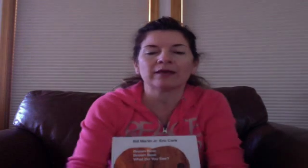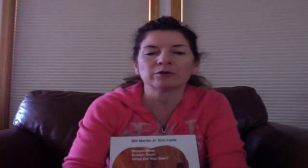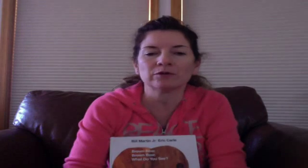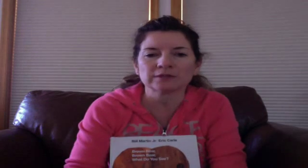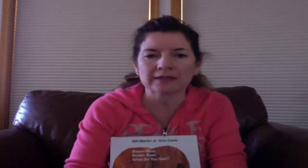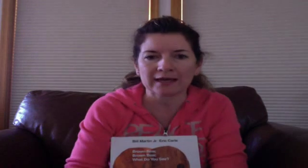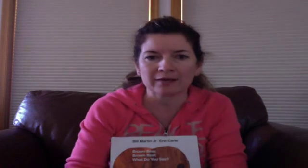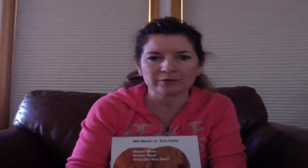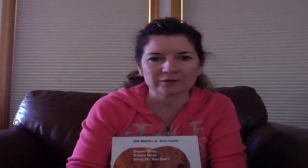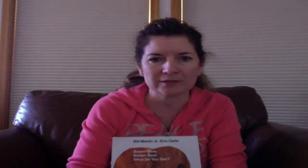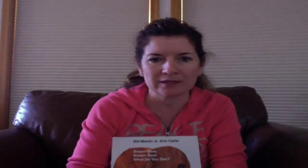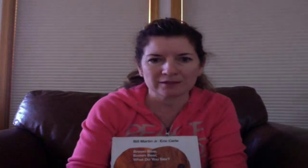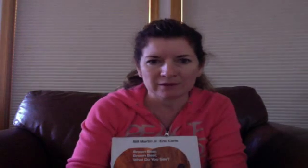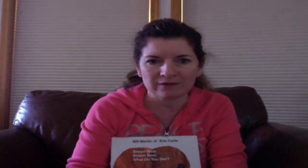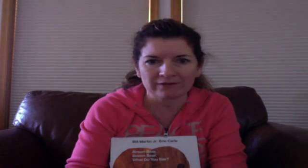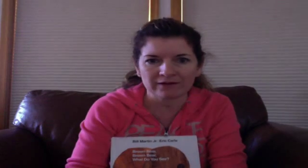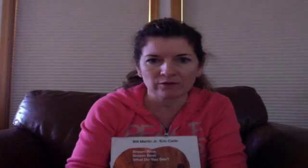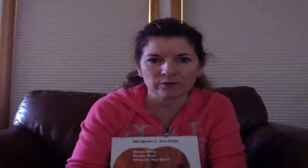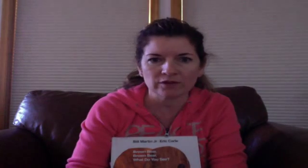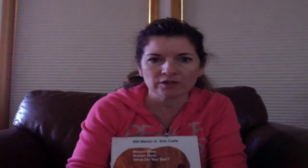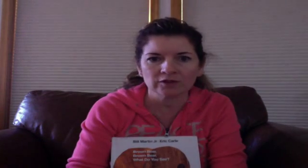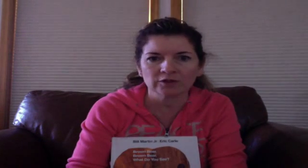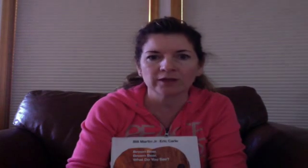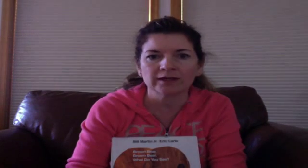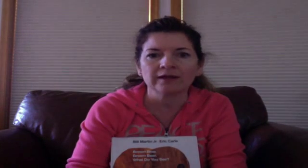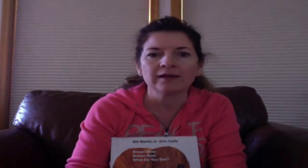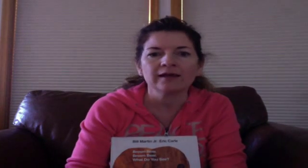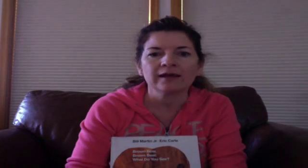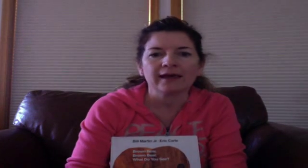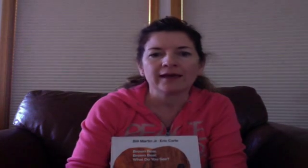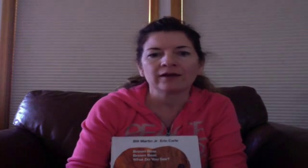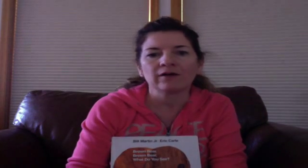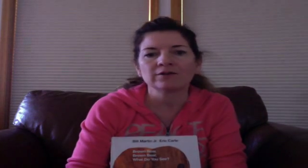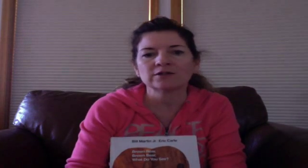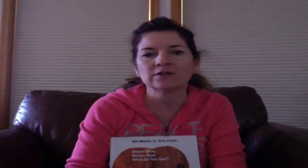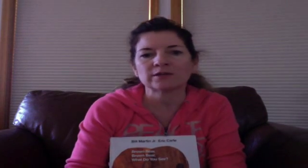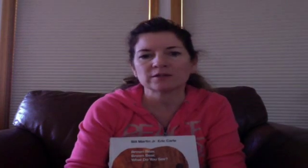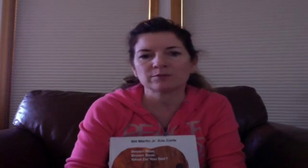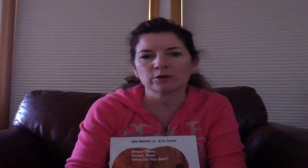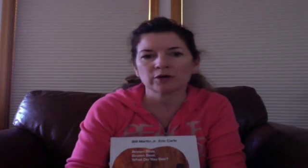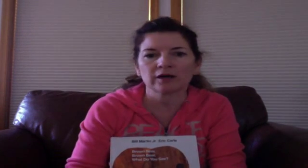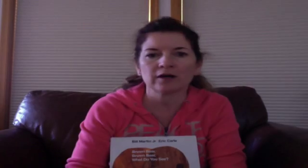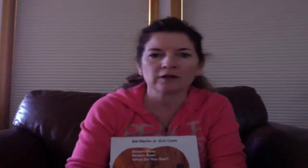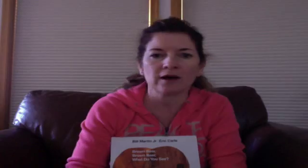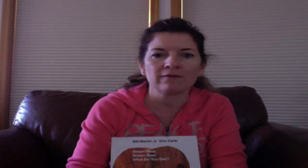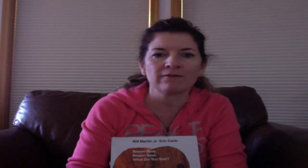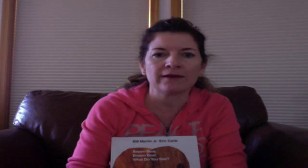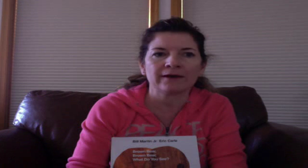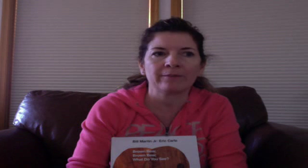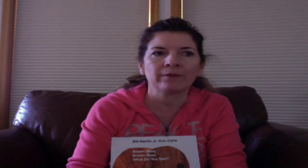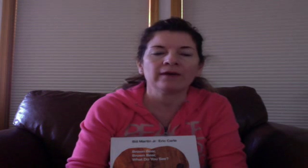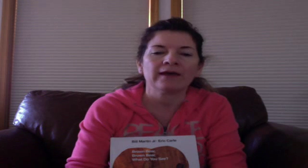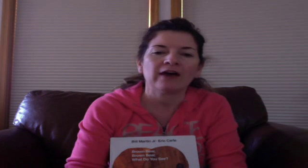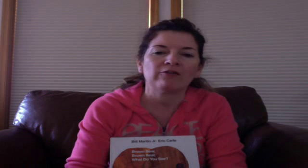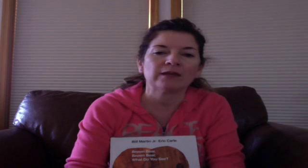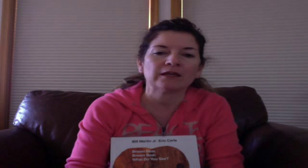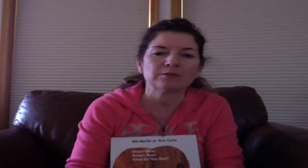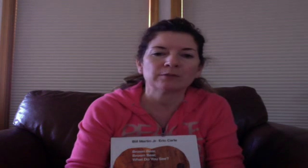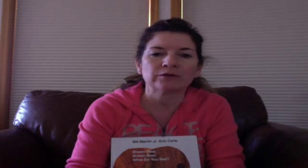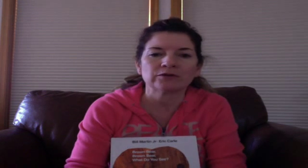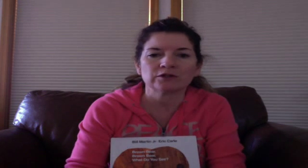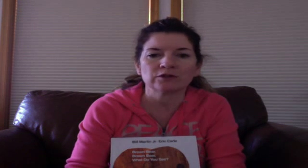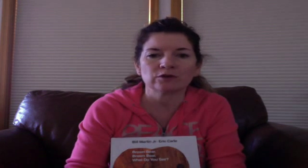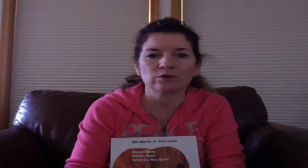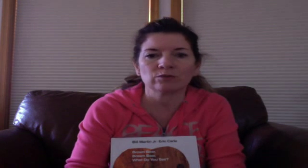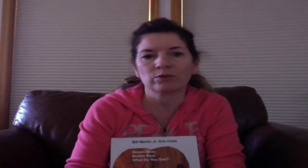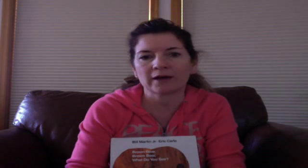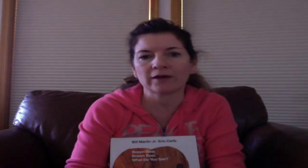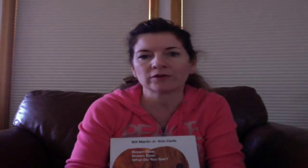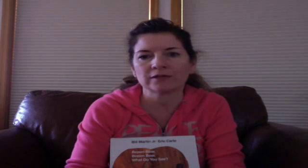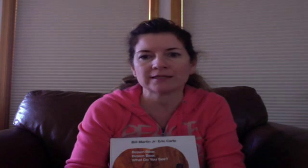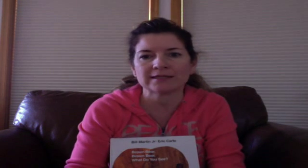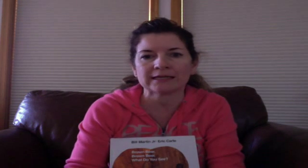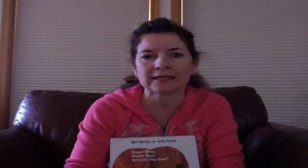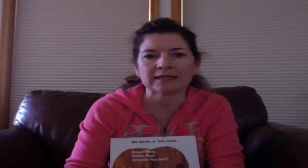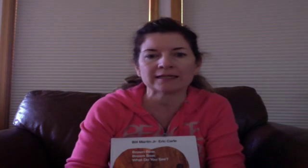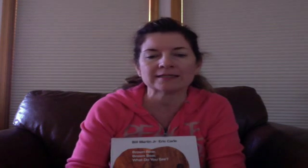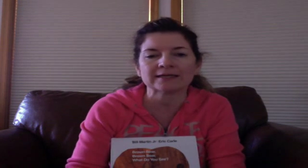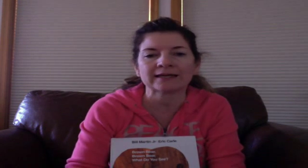animals. Animals tend to be a favorite with children, and also it's a book a lot of them have been exposed to prior to seeing it in signing